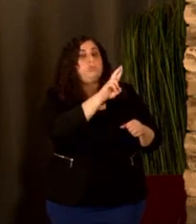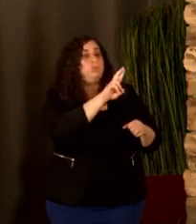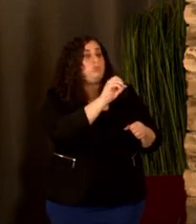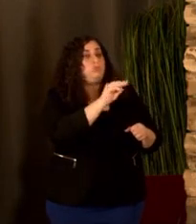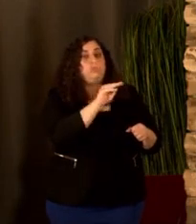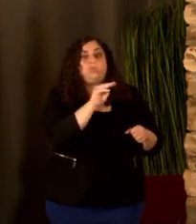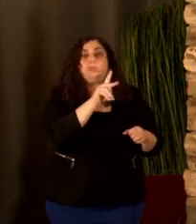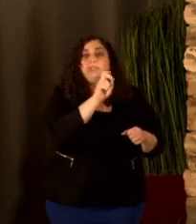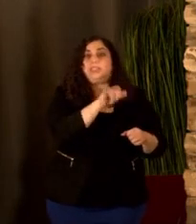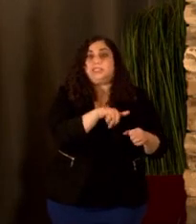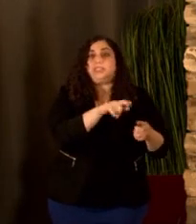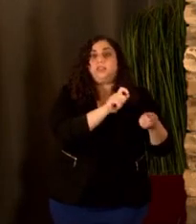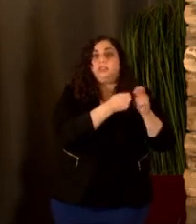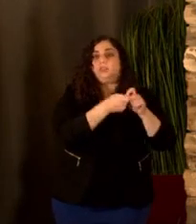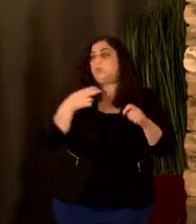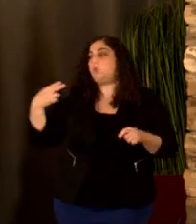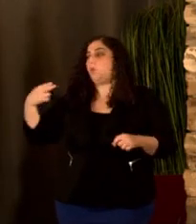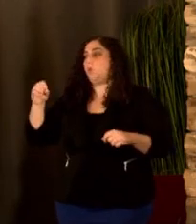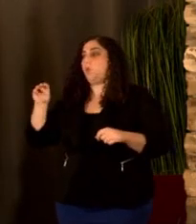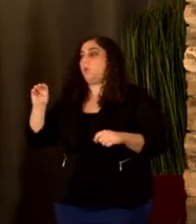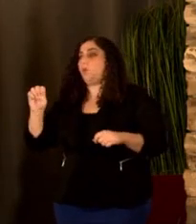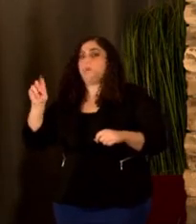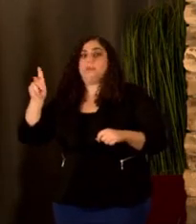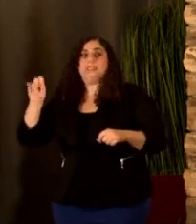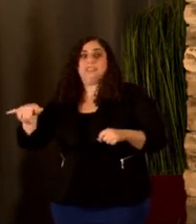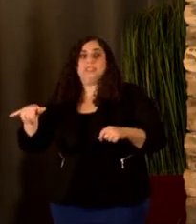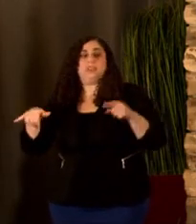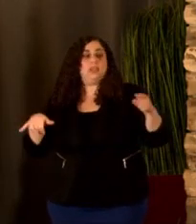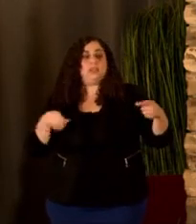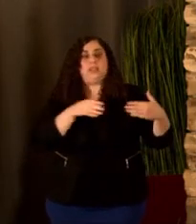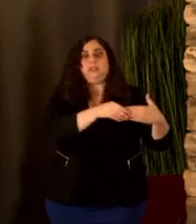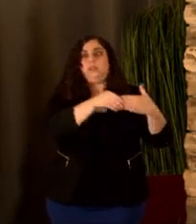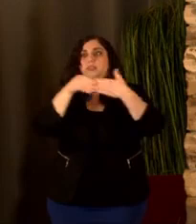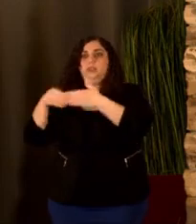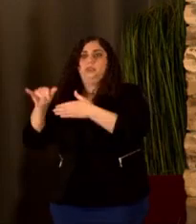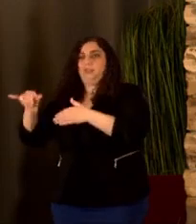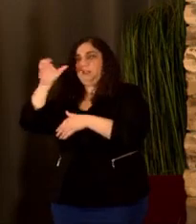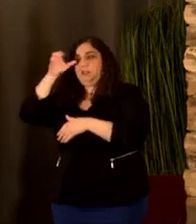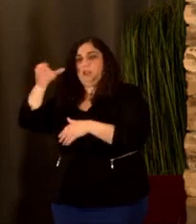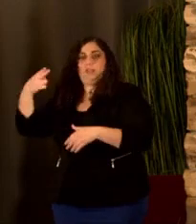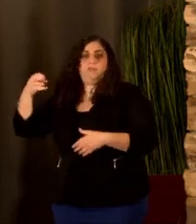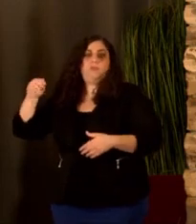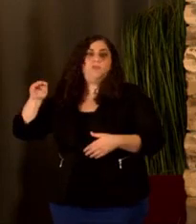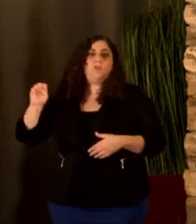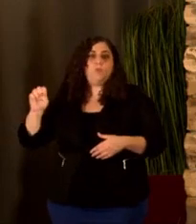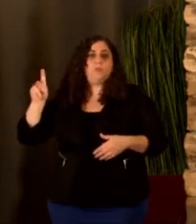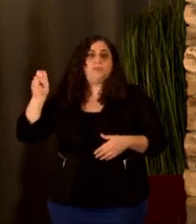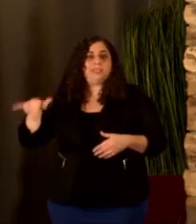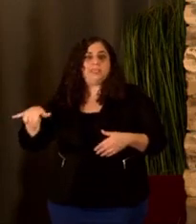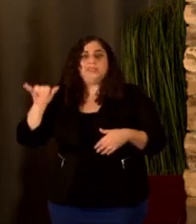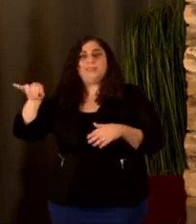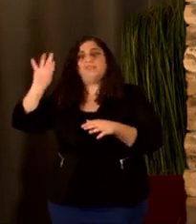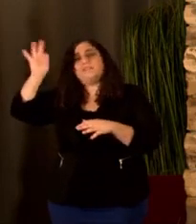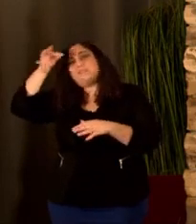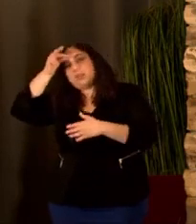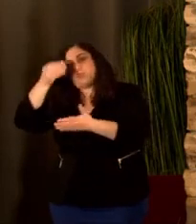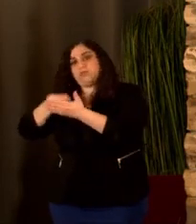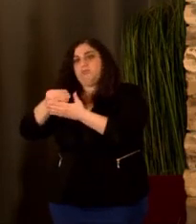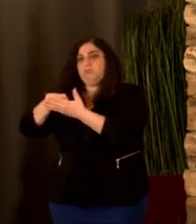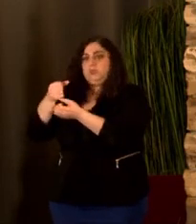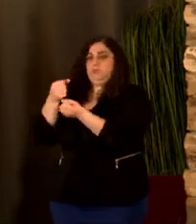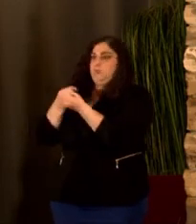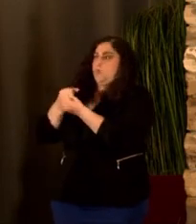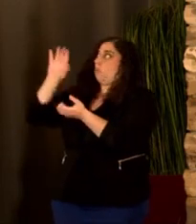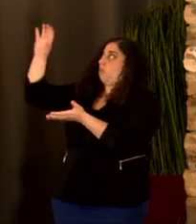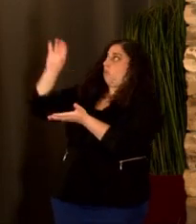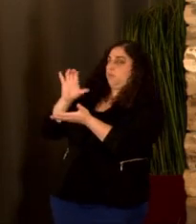Room Key to Home Key and make sure that there are placements for people with that federally supported program that will expire